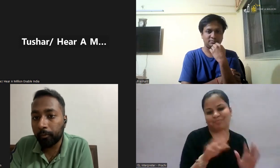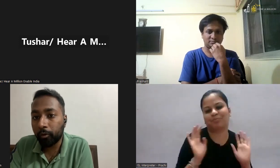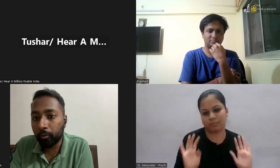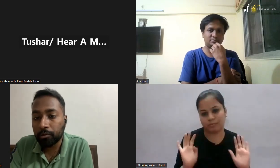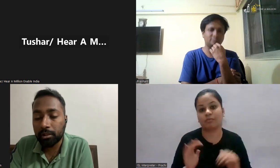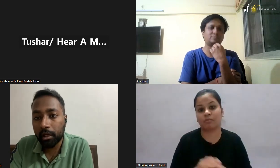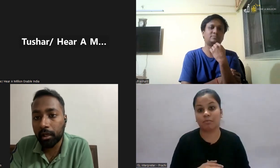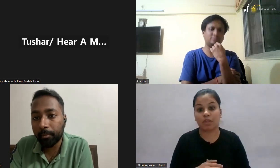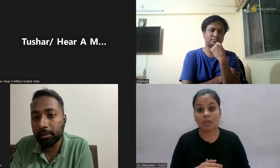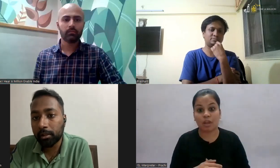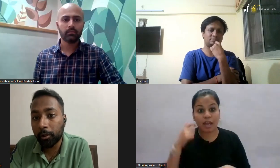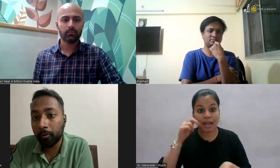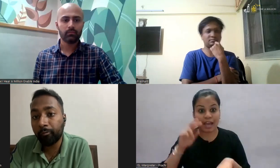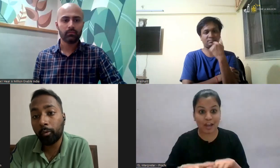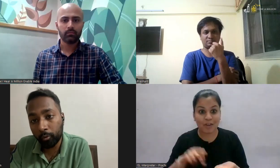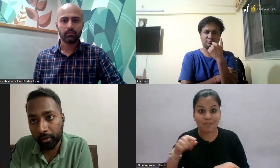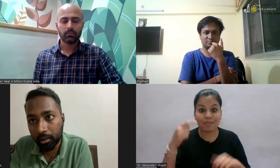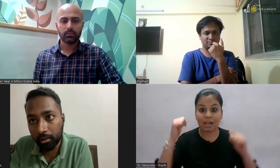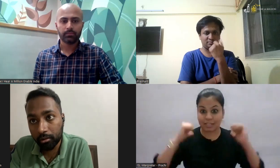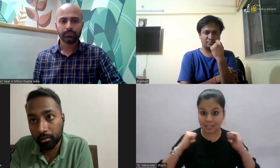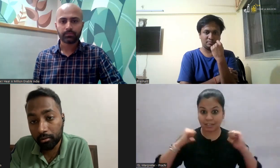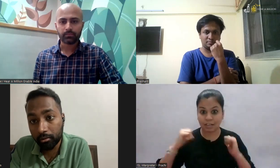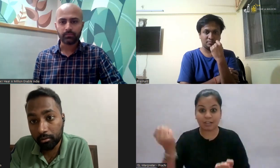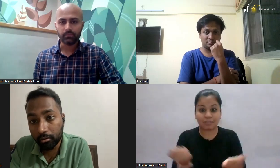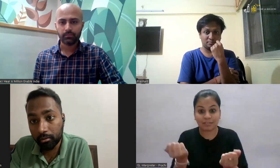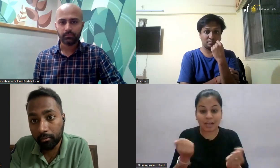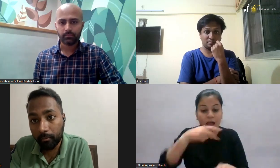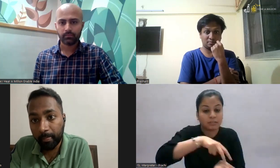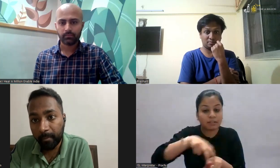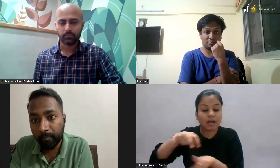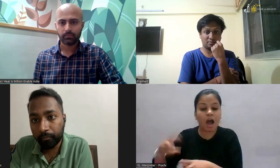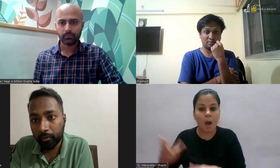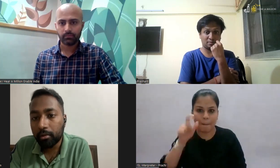Maximum up to sitting capacity of four wheel.